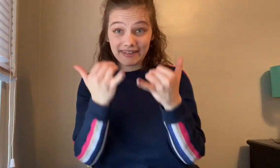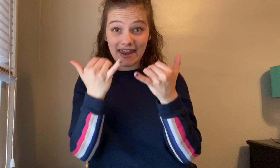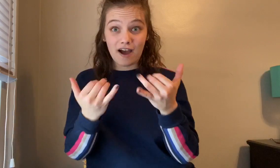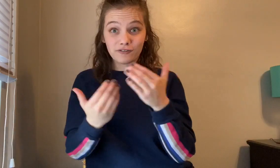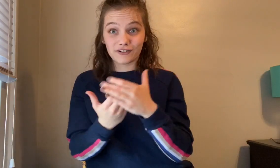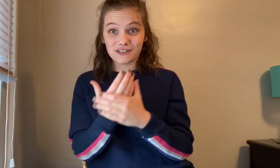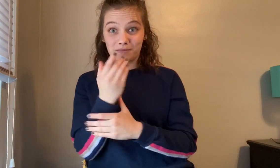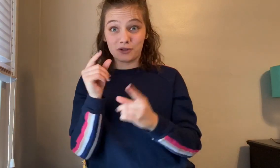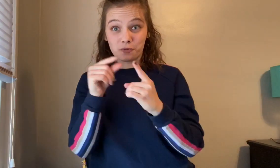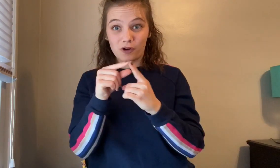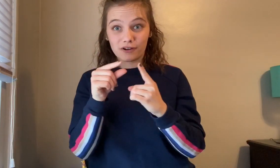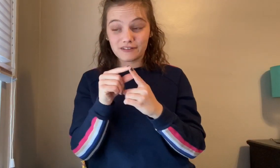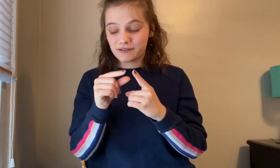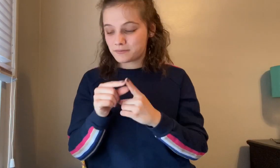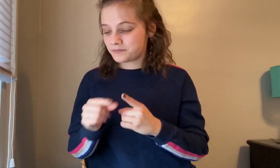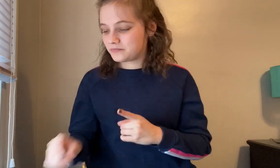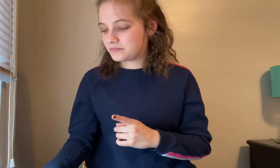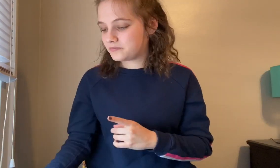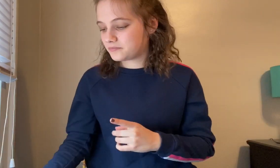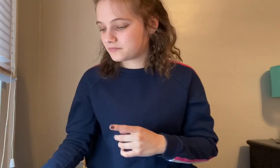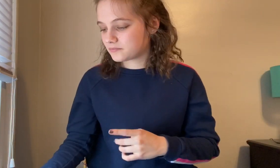Now for some new words.